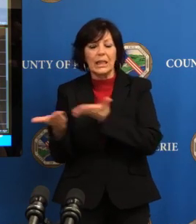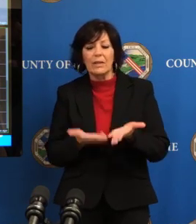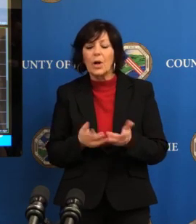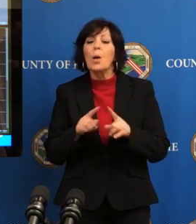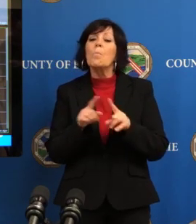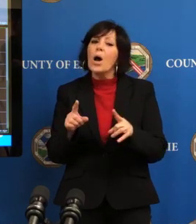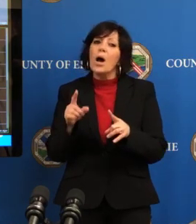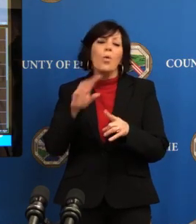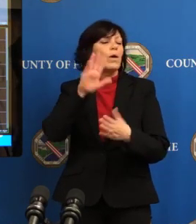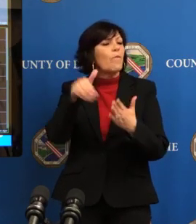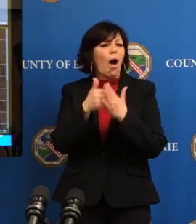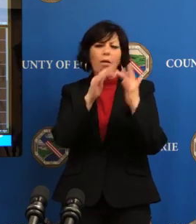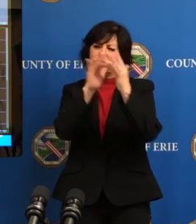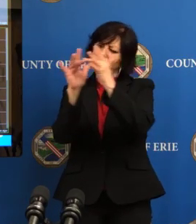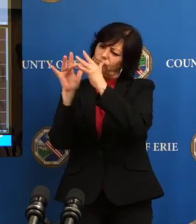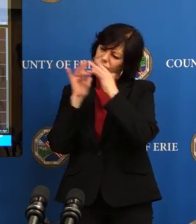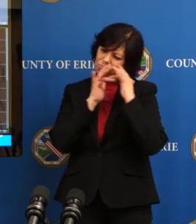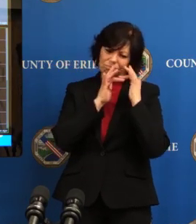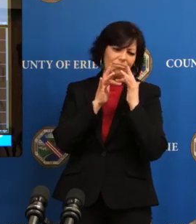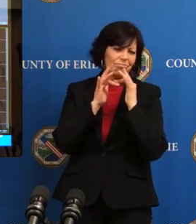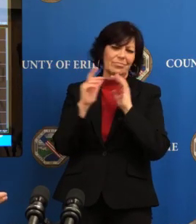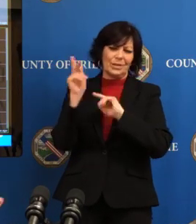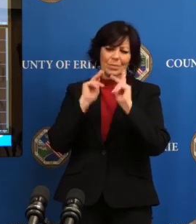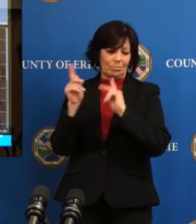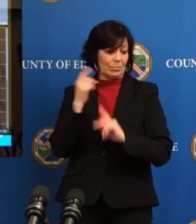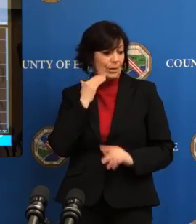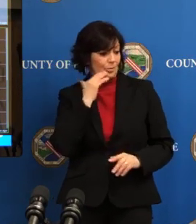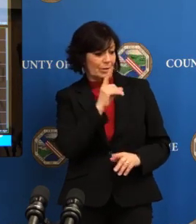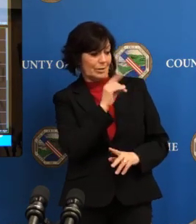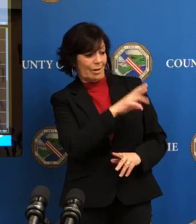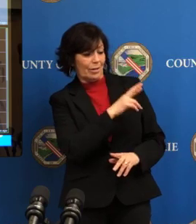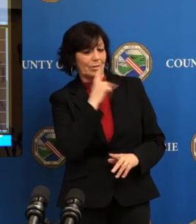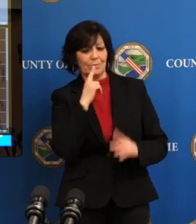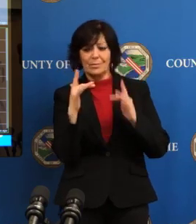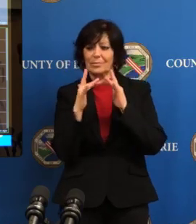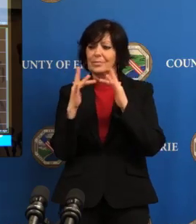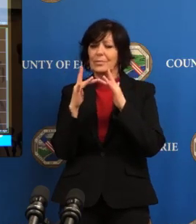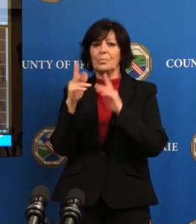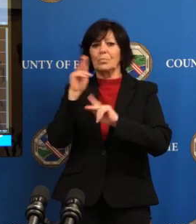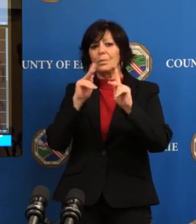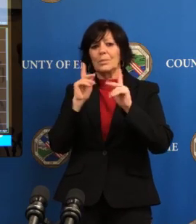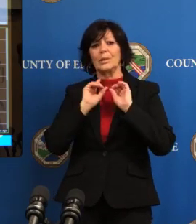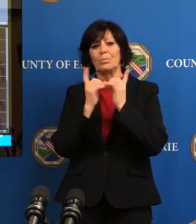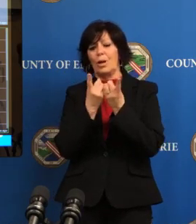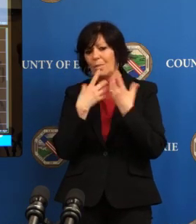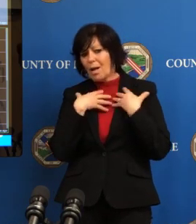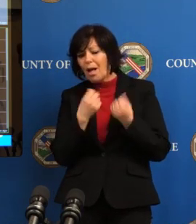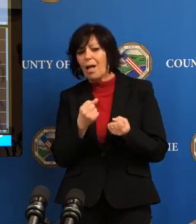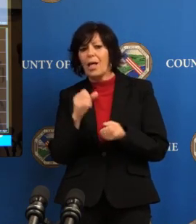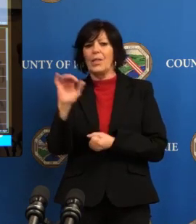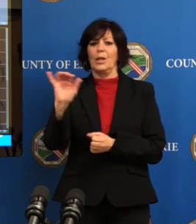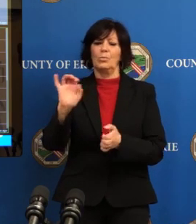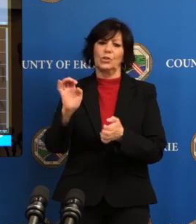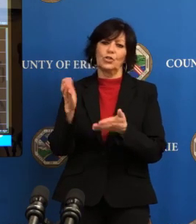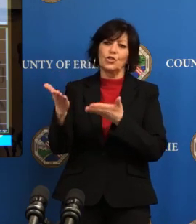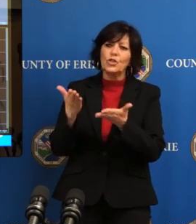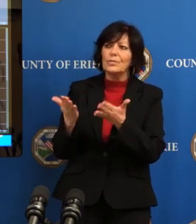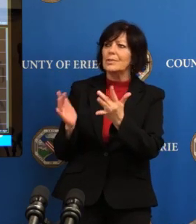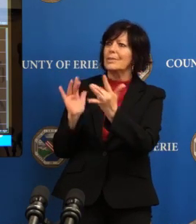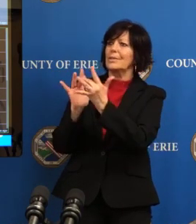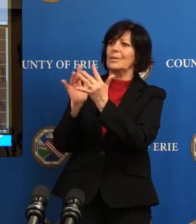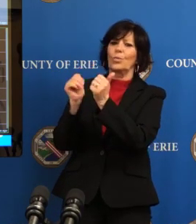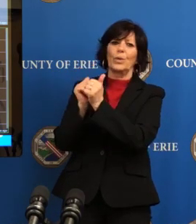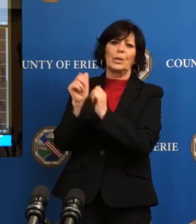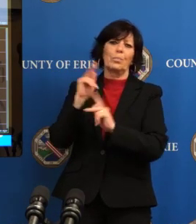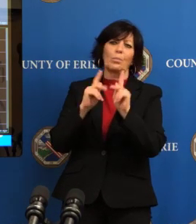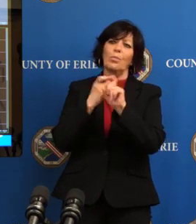we've all been in touch with various folks. I know the doctor's been in contact with people from the Department of Health. Our emergency services have been in contact with